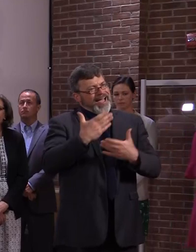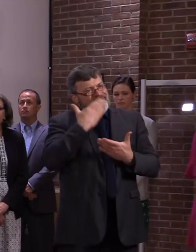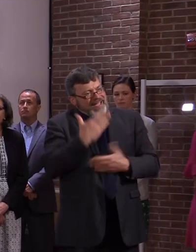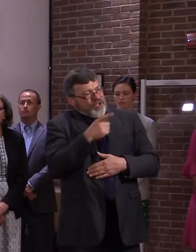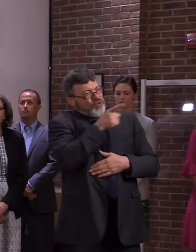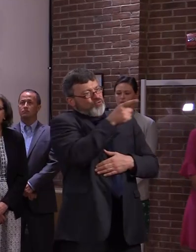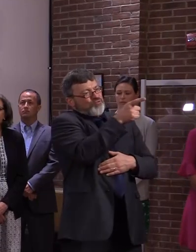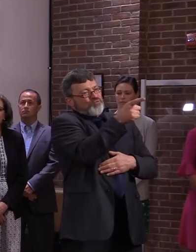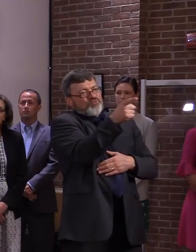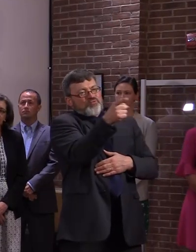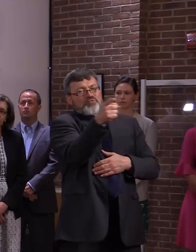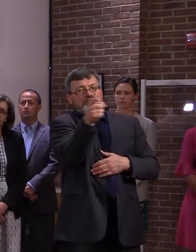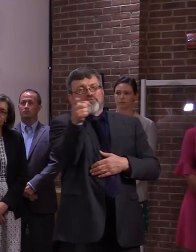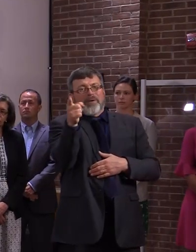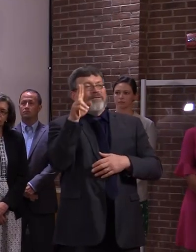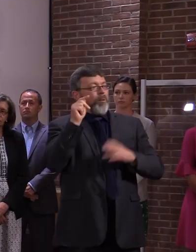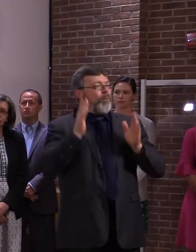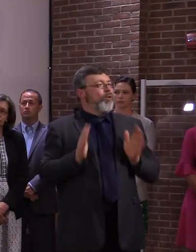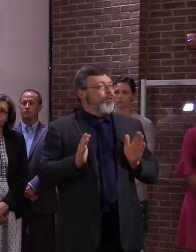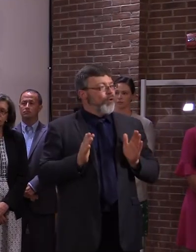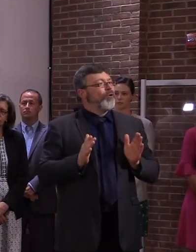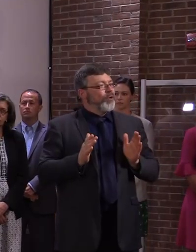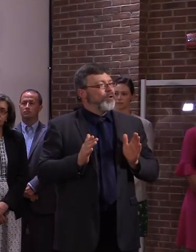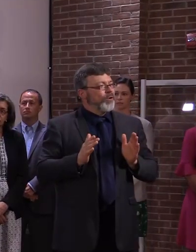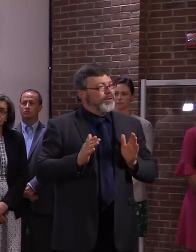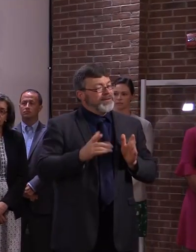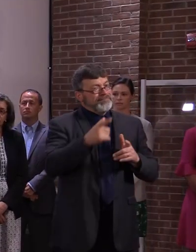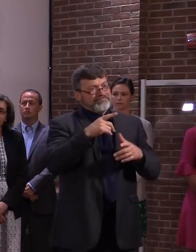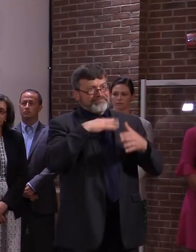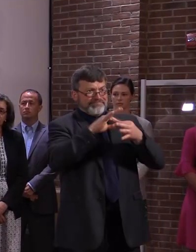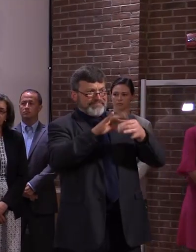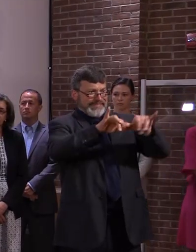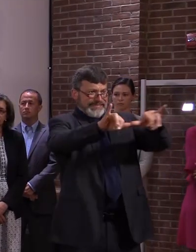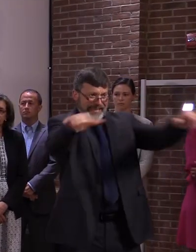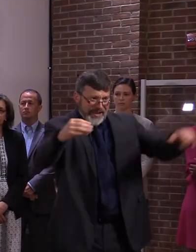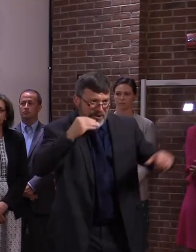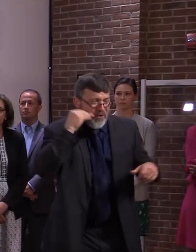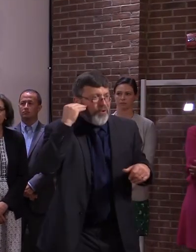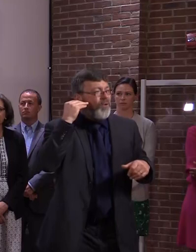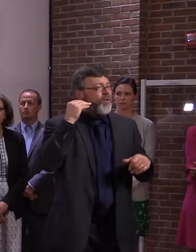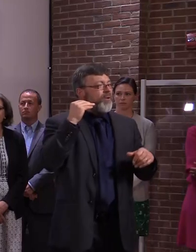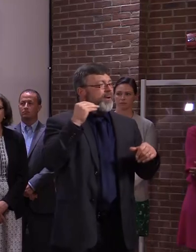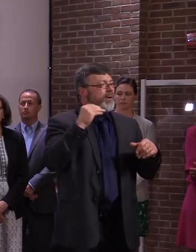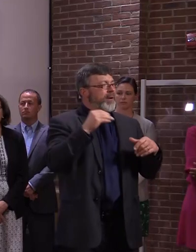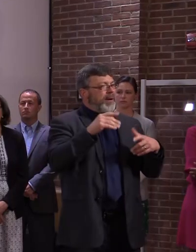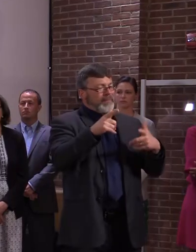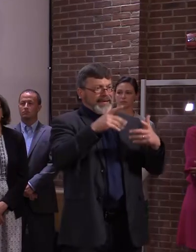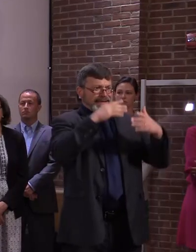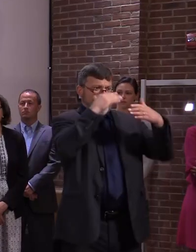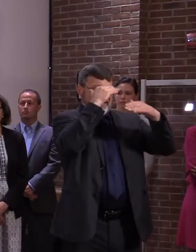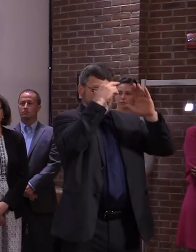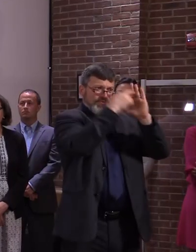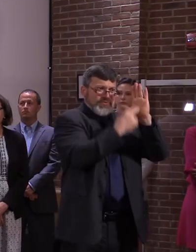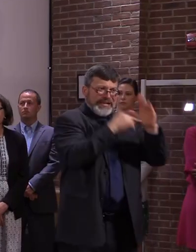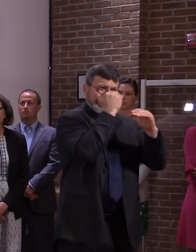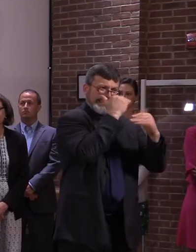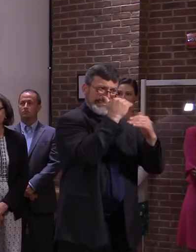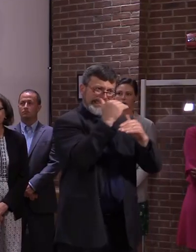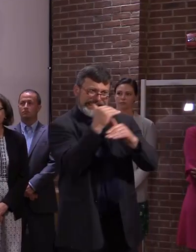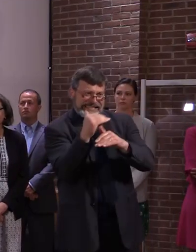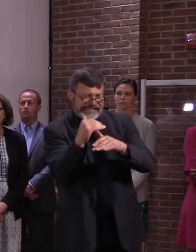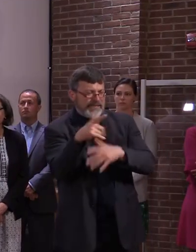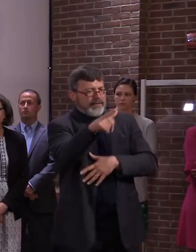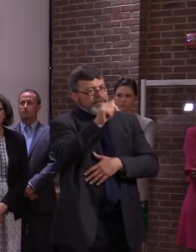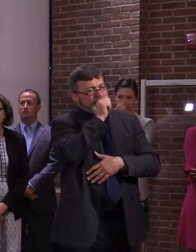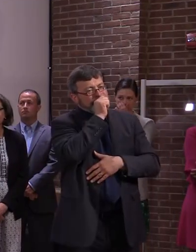this pandemic, from staying home to following many restrictions. We've asked you to learn